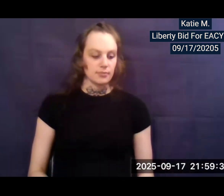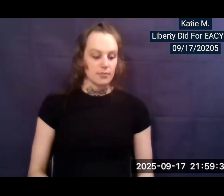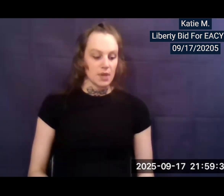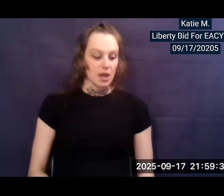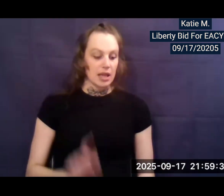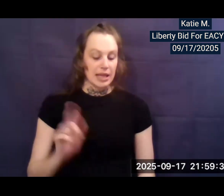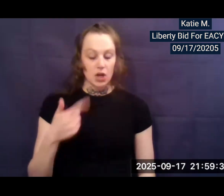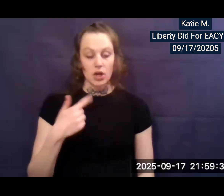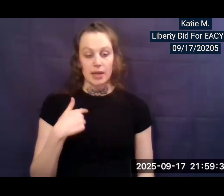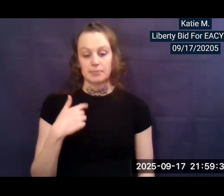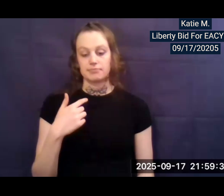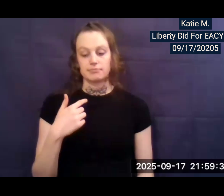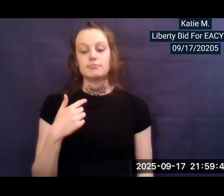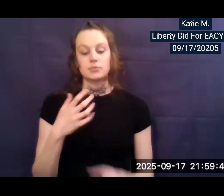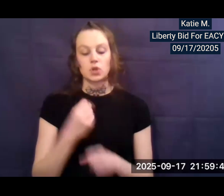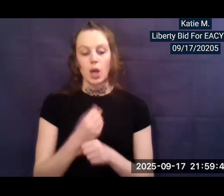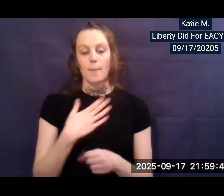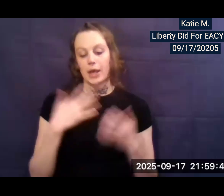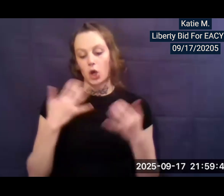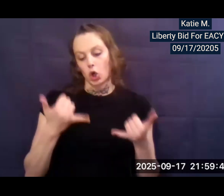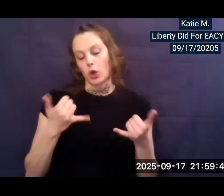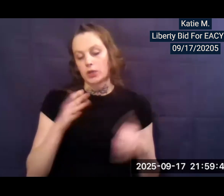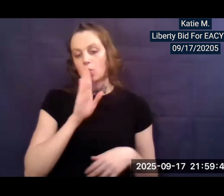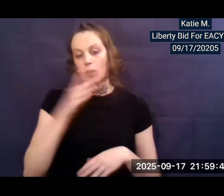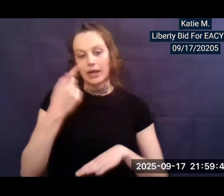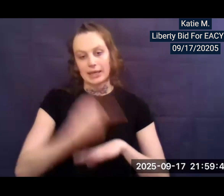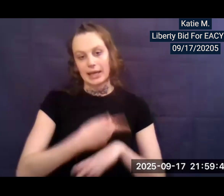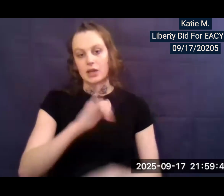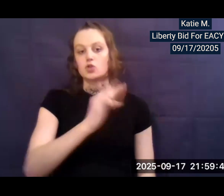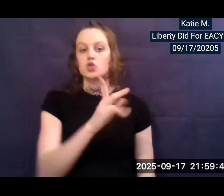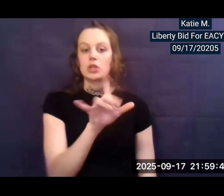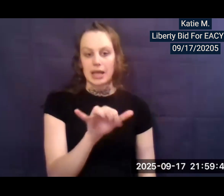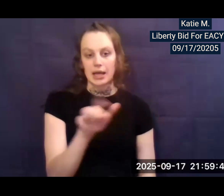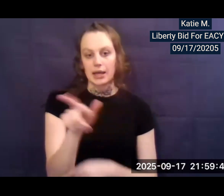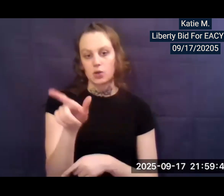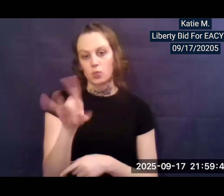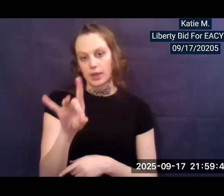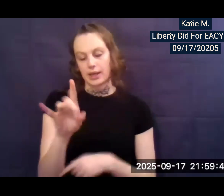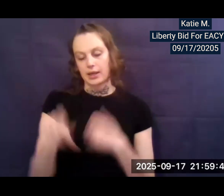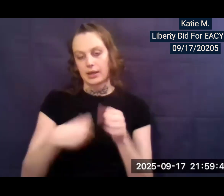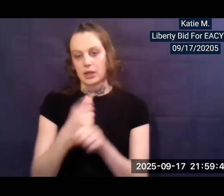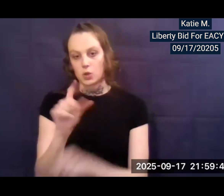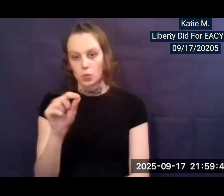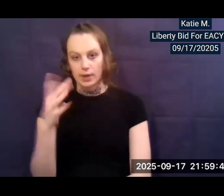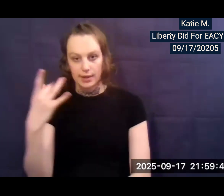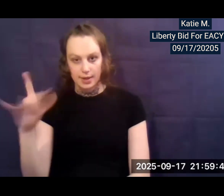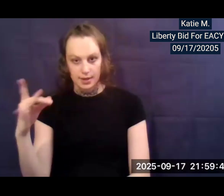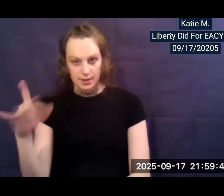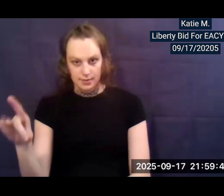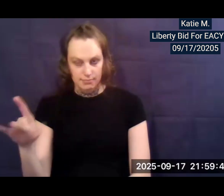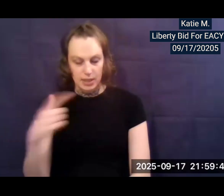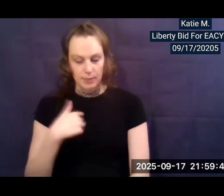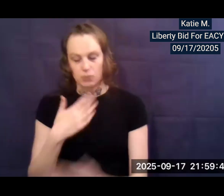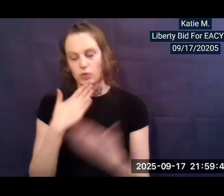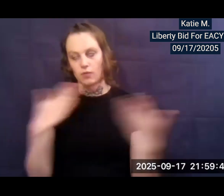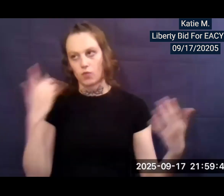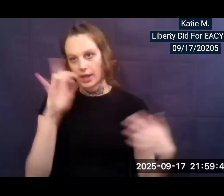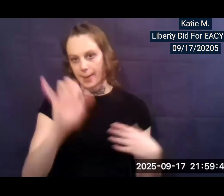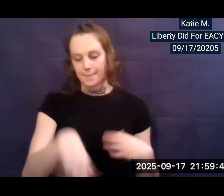is July 18th, 2018, which I'm very grateful for. I had met, like, I remember, like, I had been going to this, like, beginners meeting, and I would,